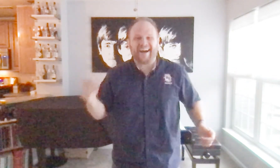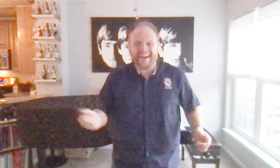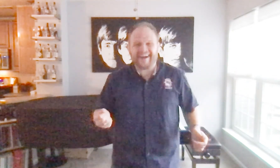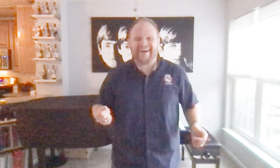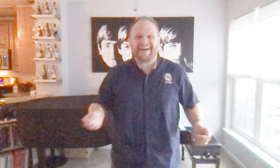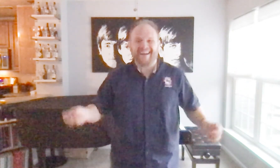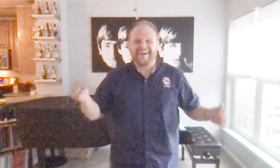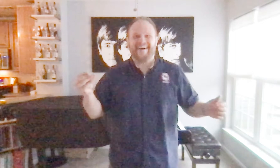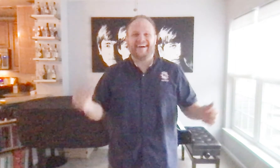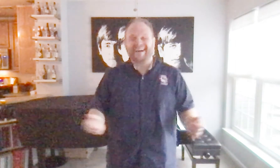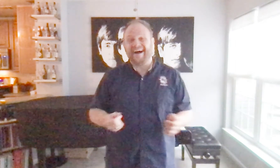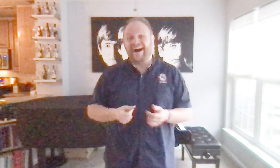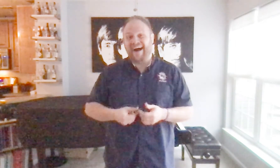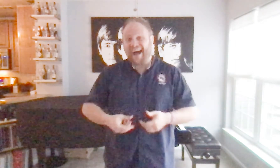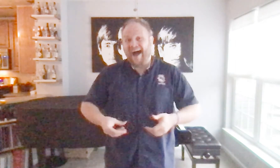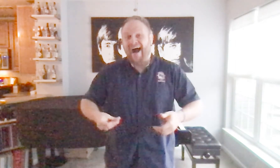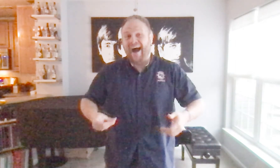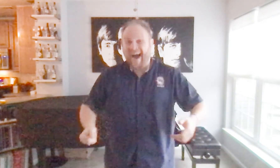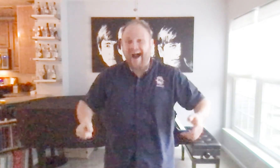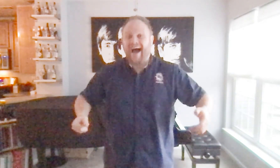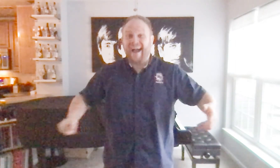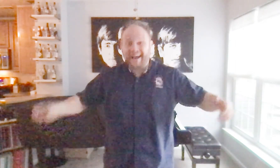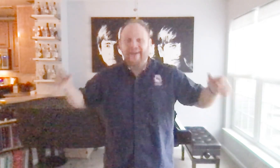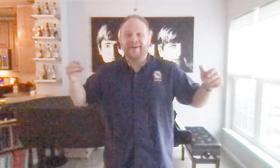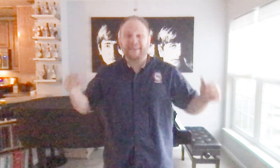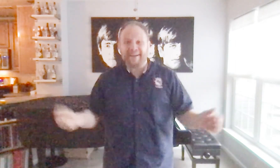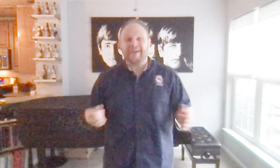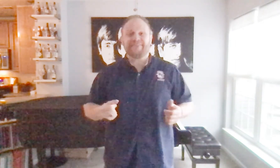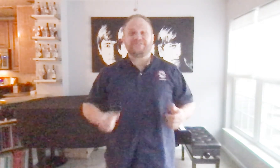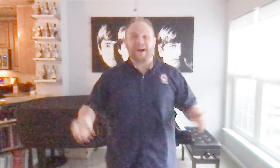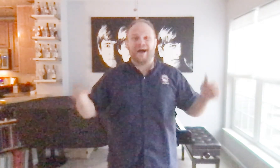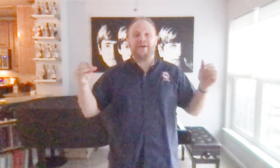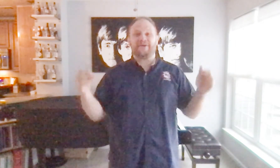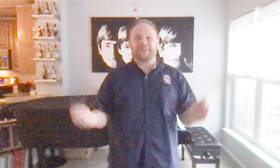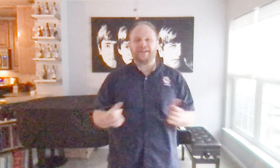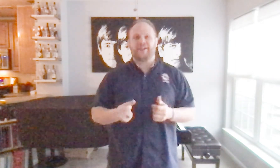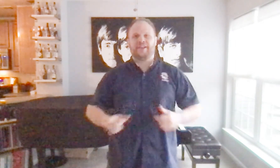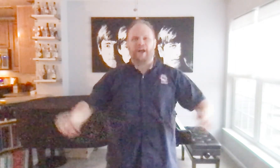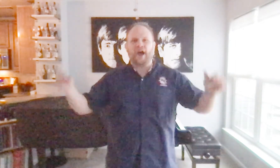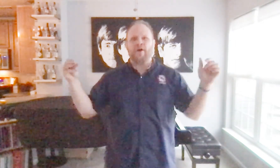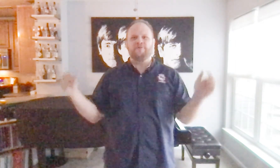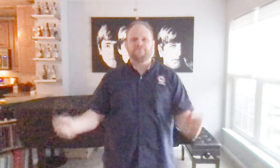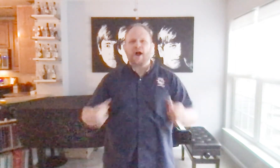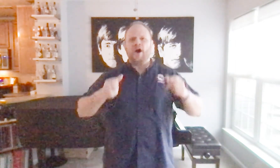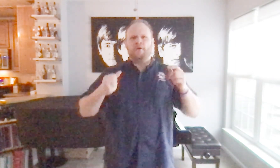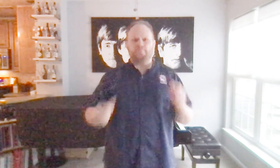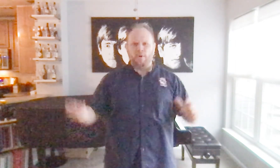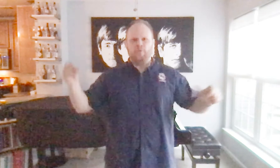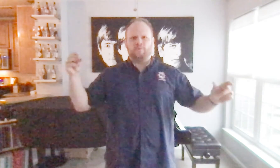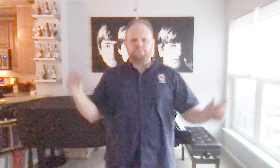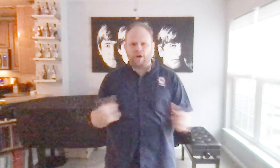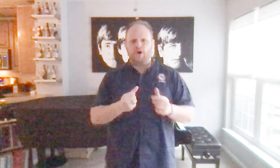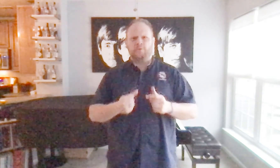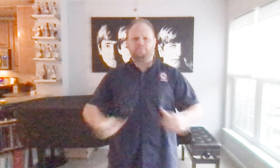little help from my friends. I'm gonna try with a little help from my friends.